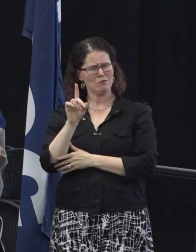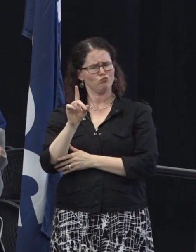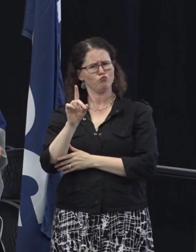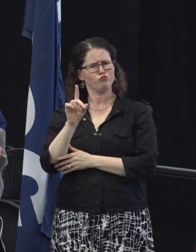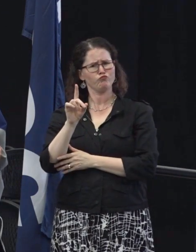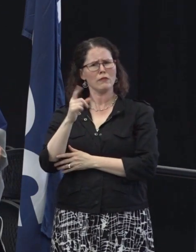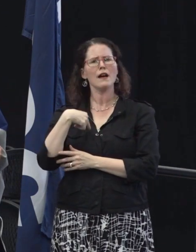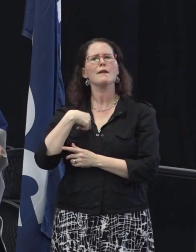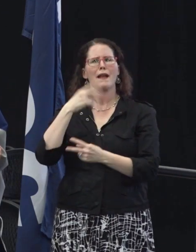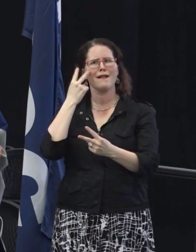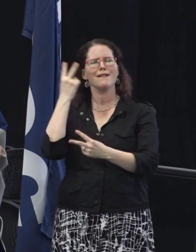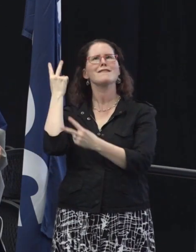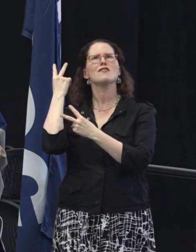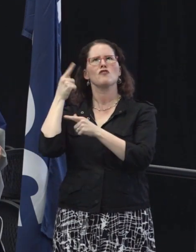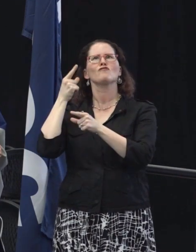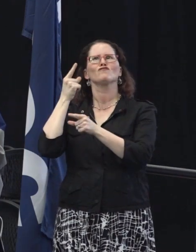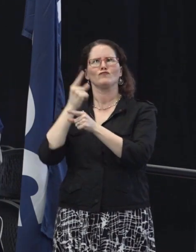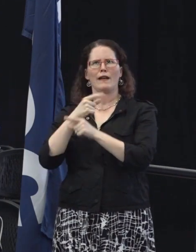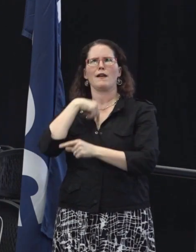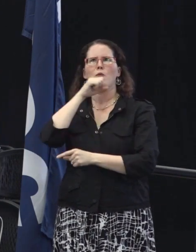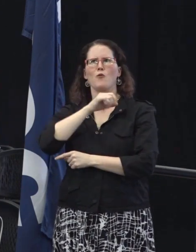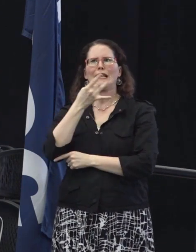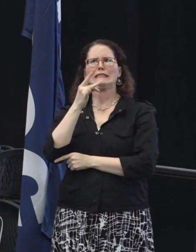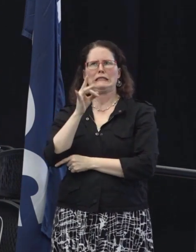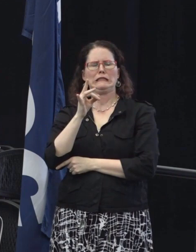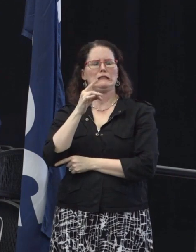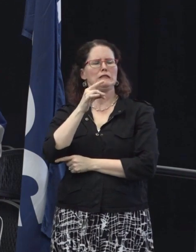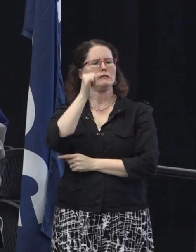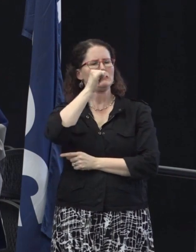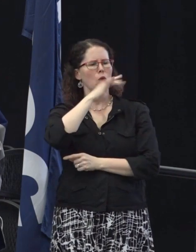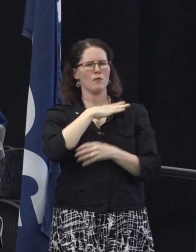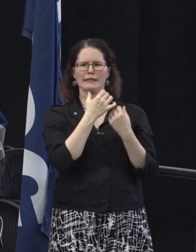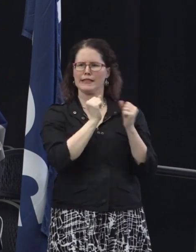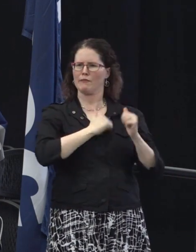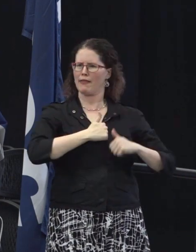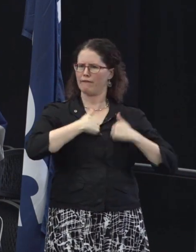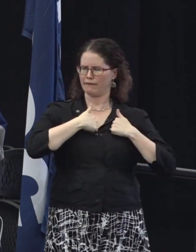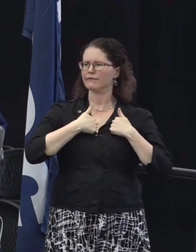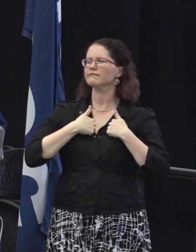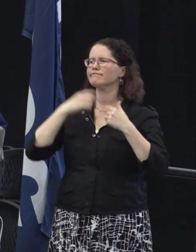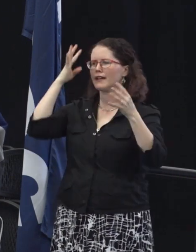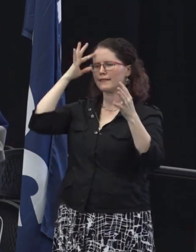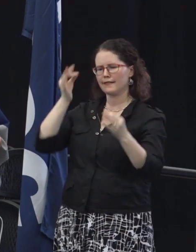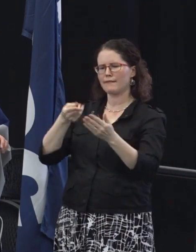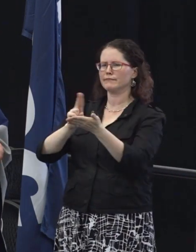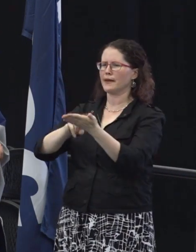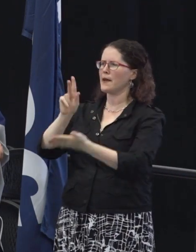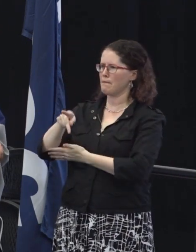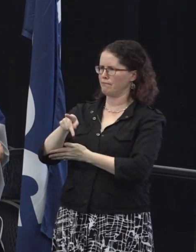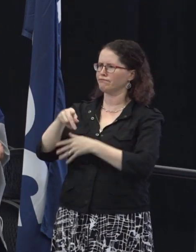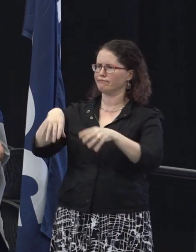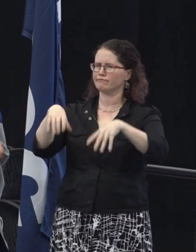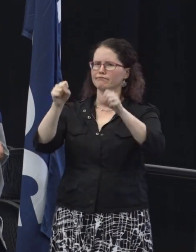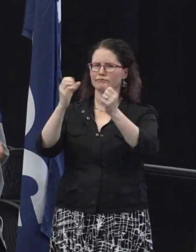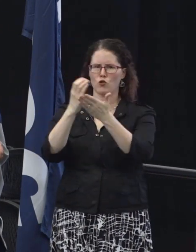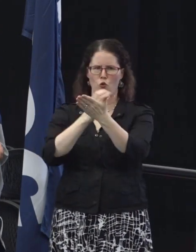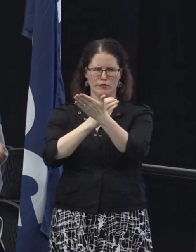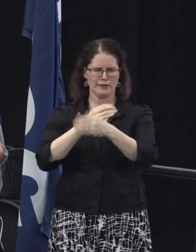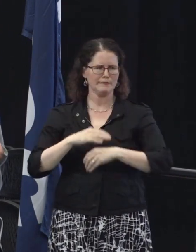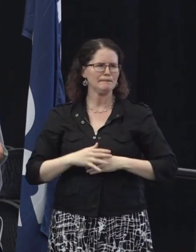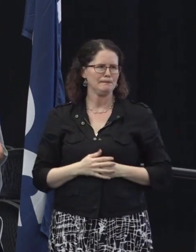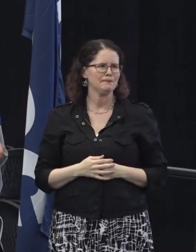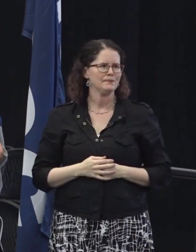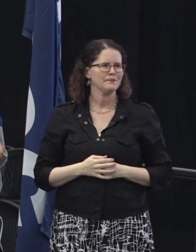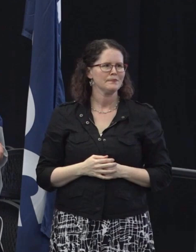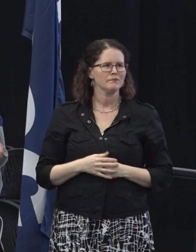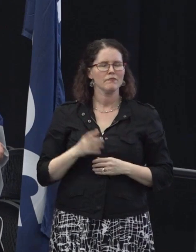that amazing lady who saved my life so many years ago, so I signed up and I took the course. Well, over a number of weeks, I attended